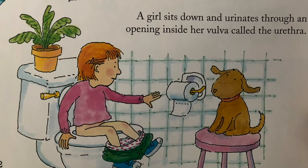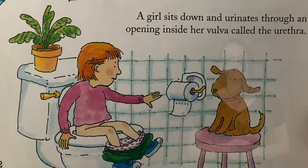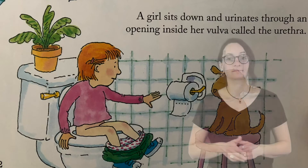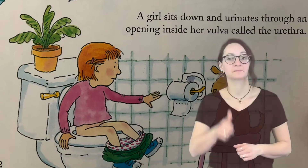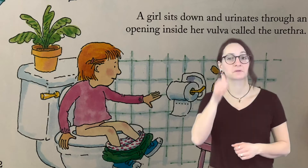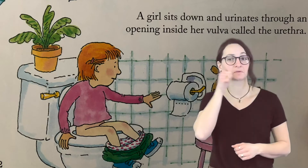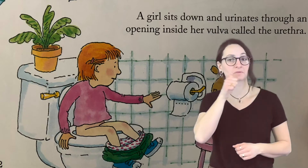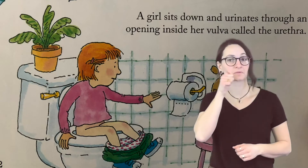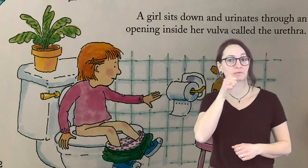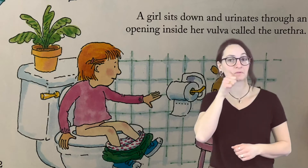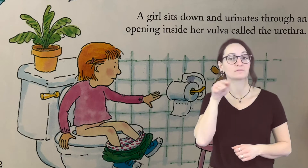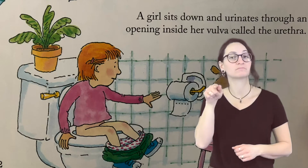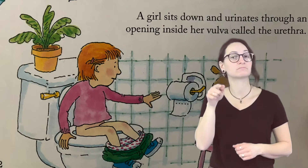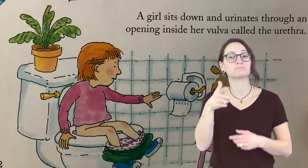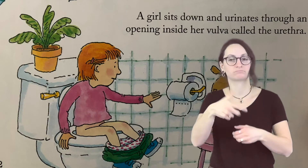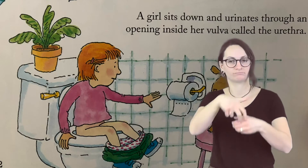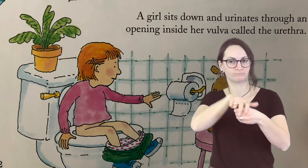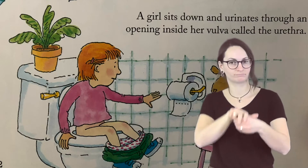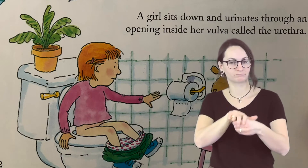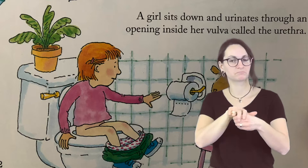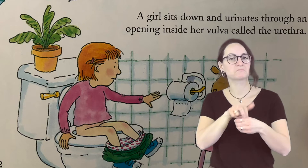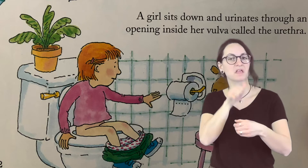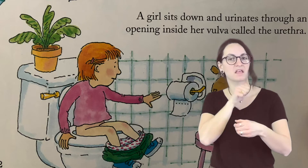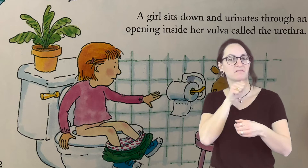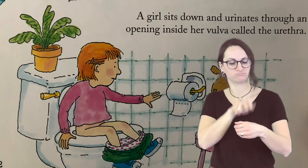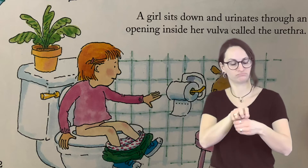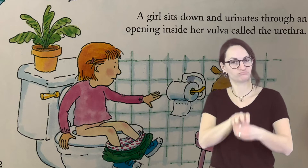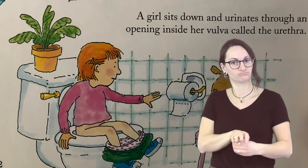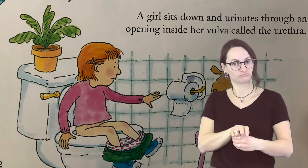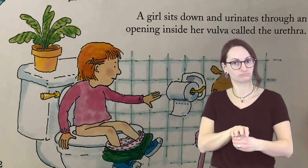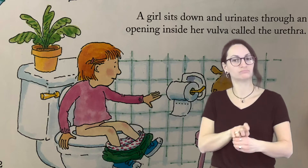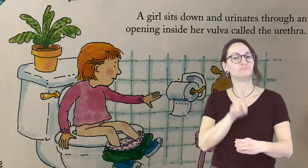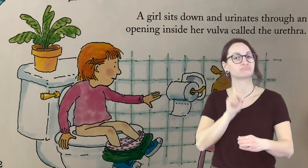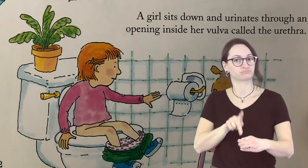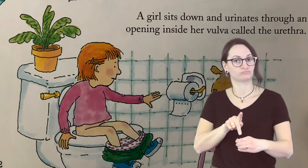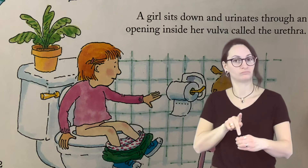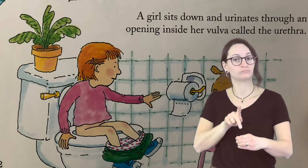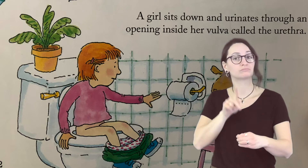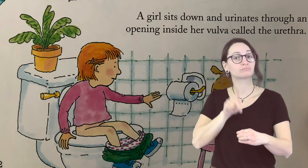A girl sits down and urinates through an opening inside her vulva, called the